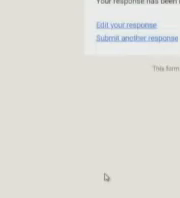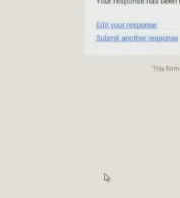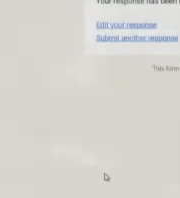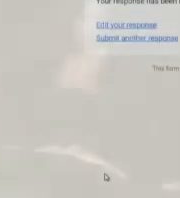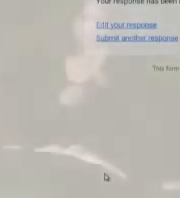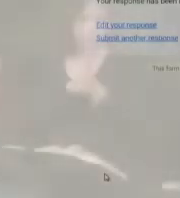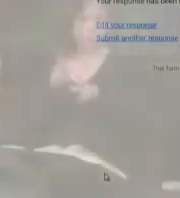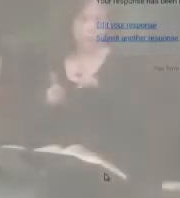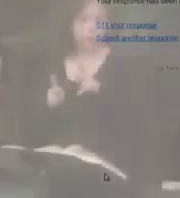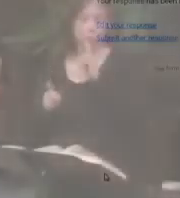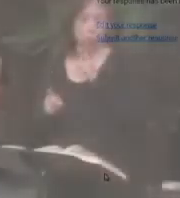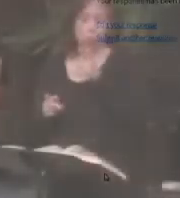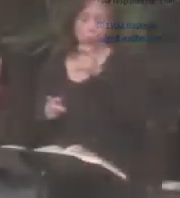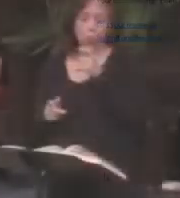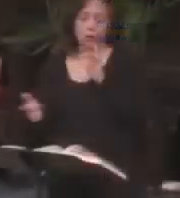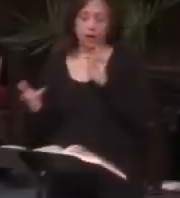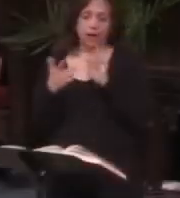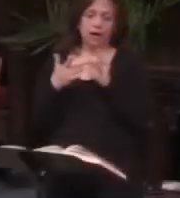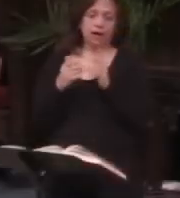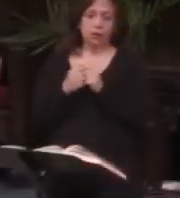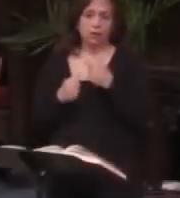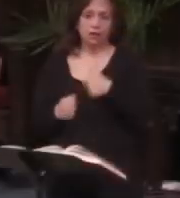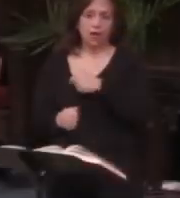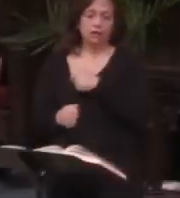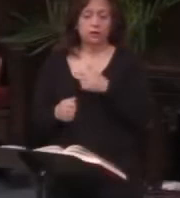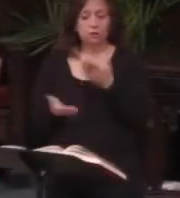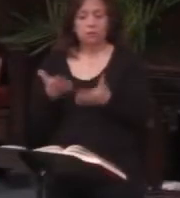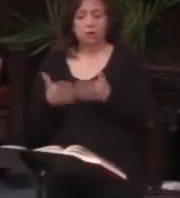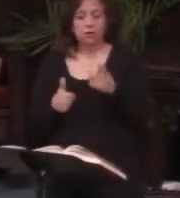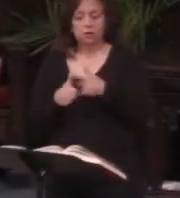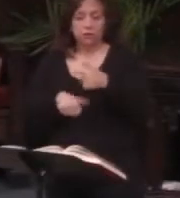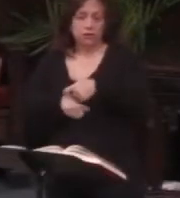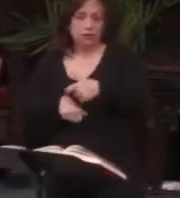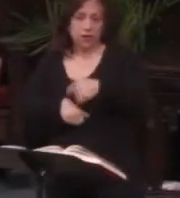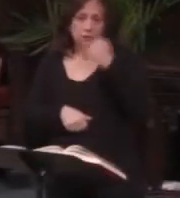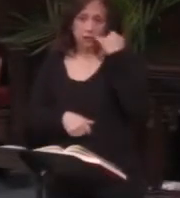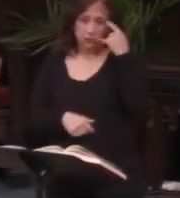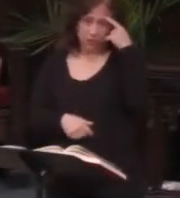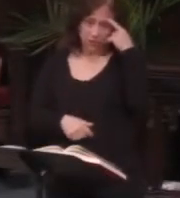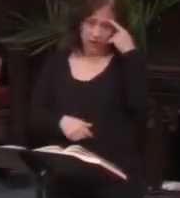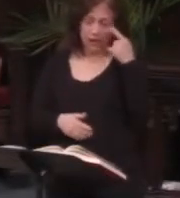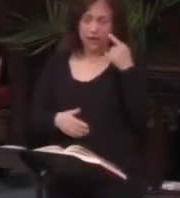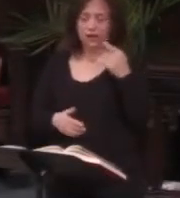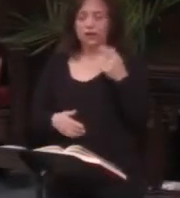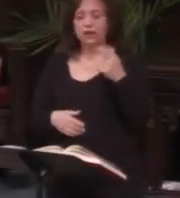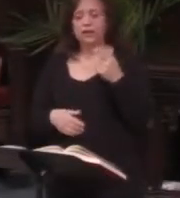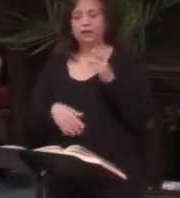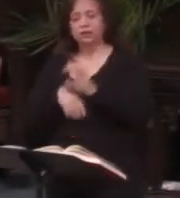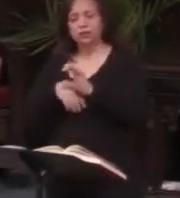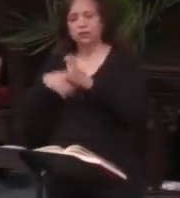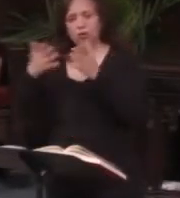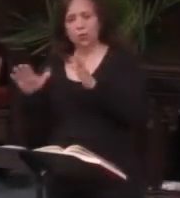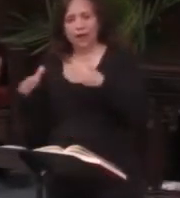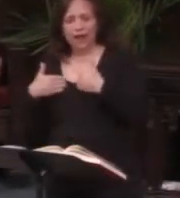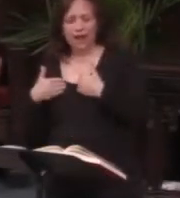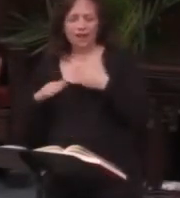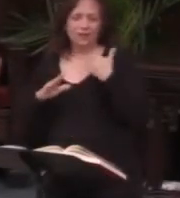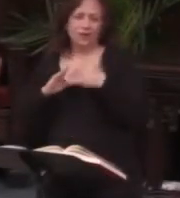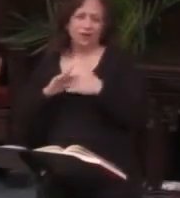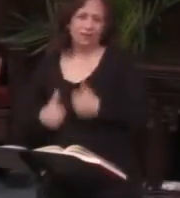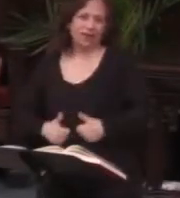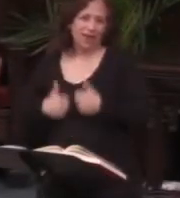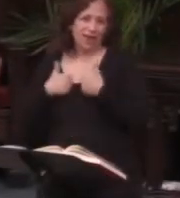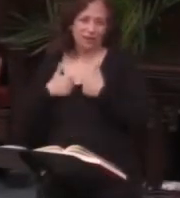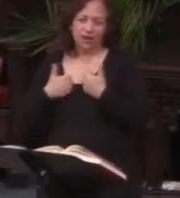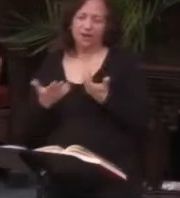those who are connecting with us, perhaps for the first time. Even if you think the church already has your email address, I would just